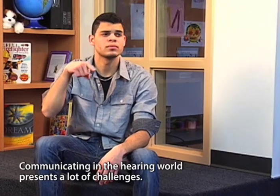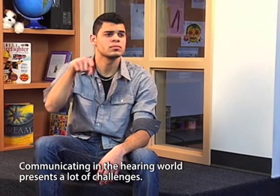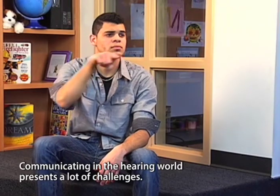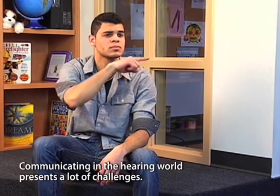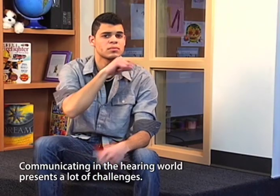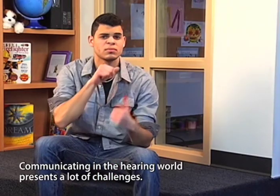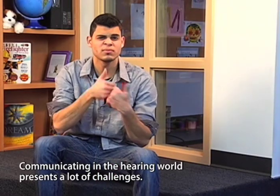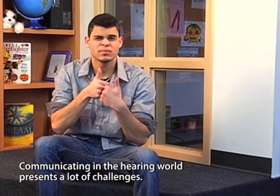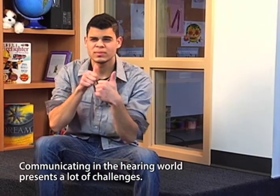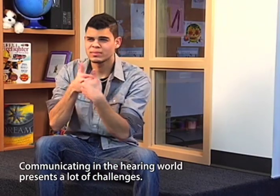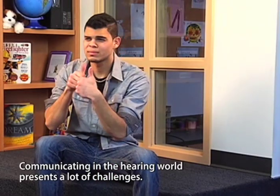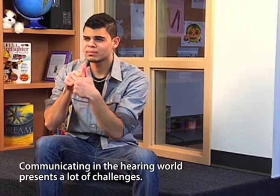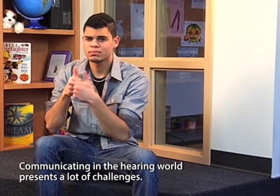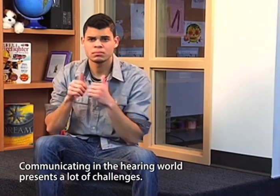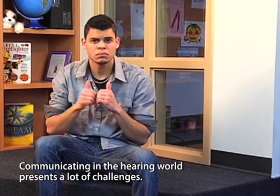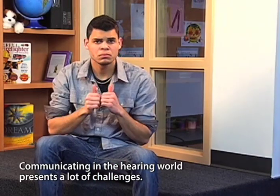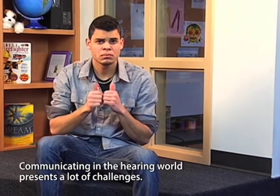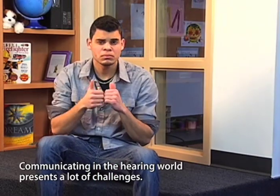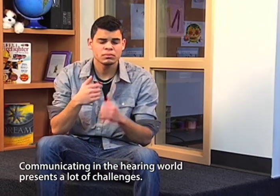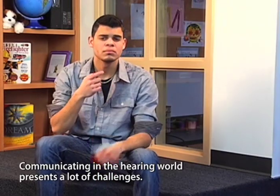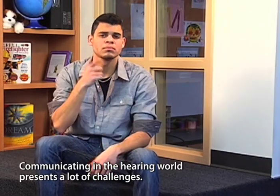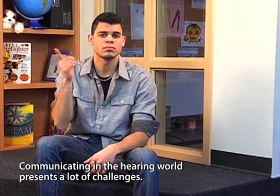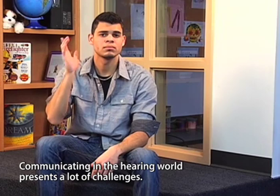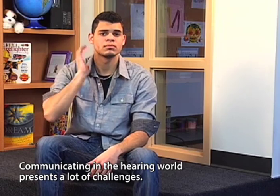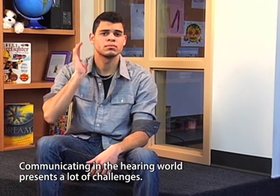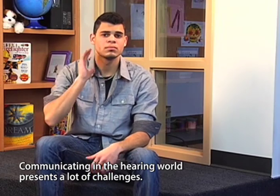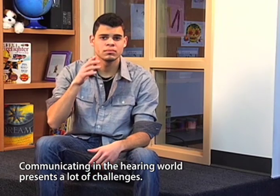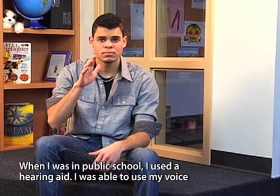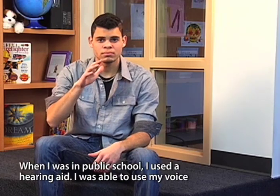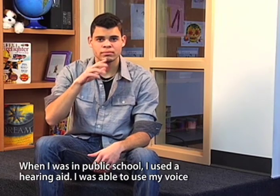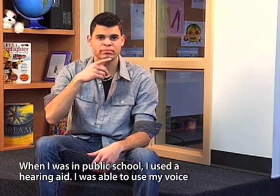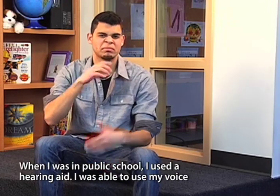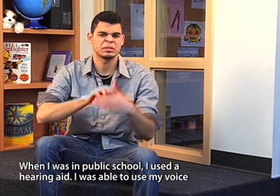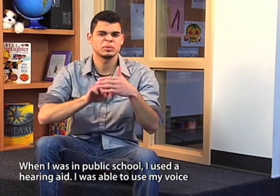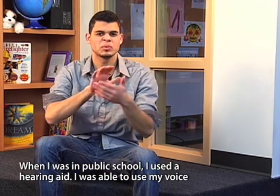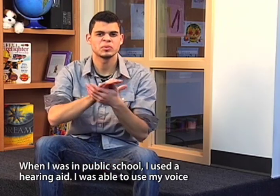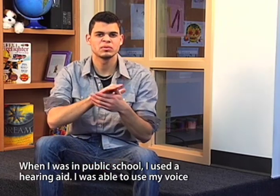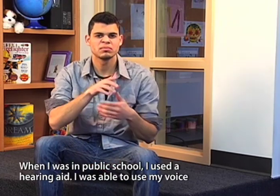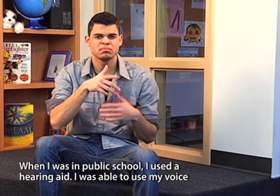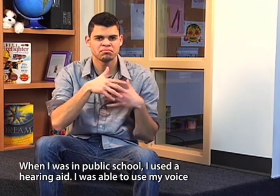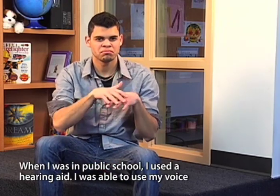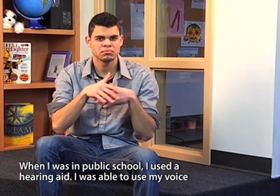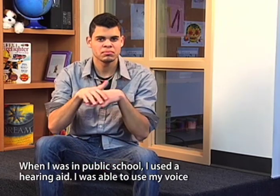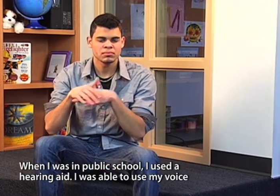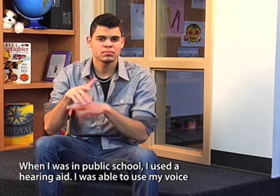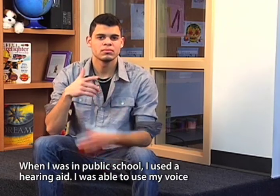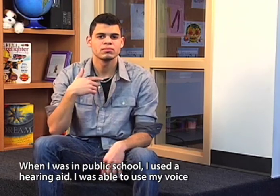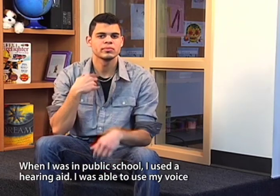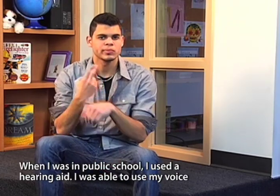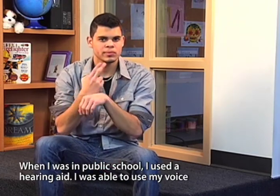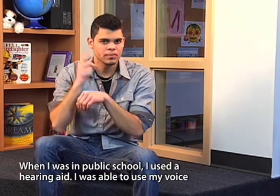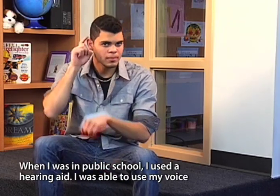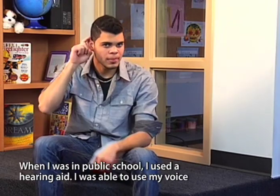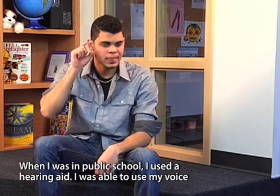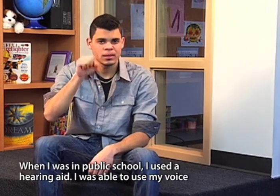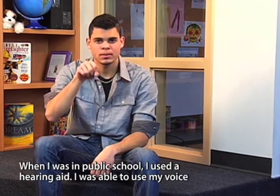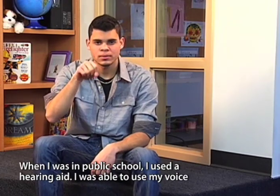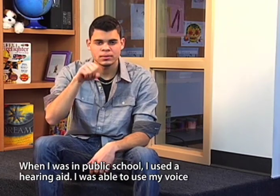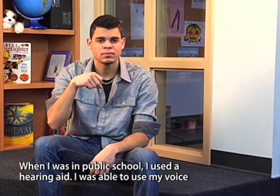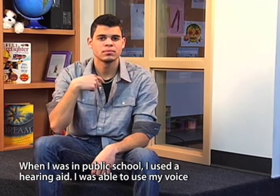Communicating in the hearing world presents a lot of challenges. When I was in public school, I used a hearing aid. I was able to